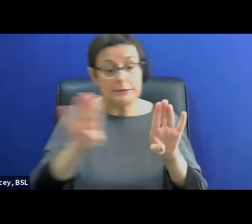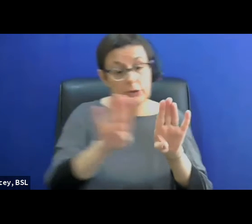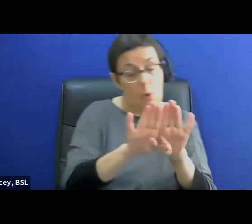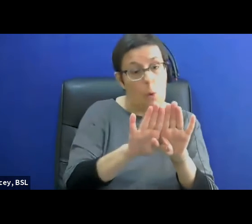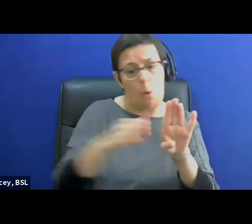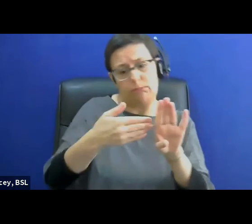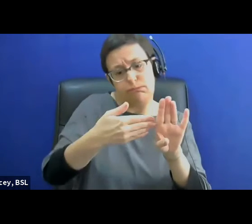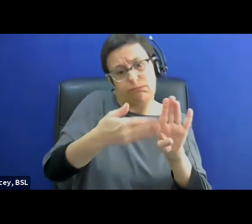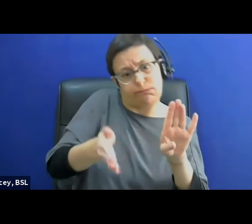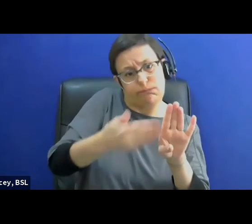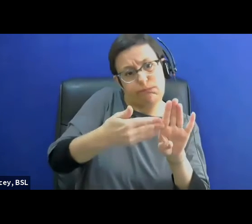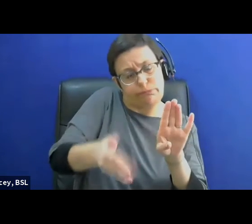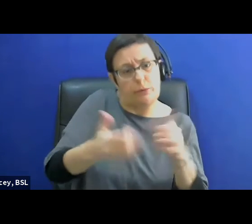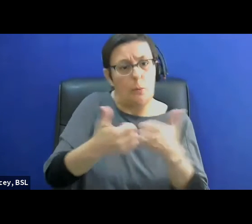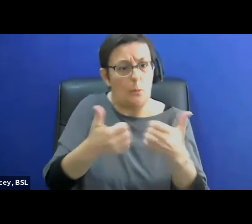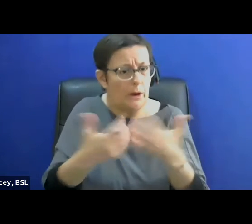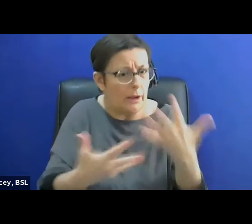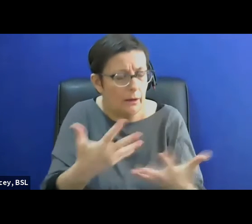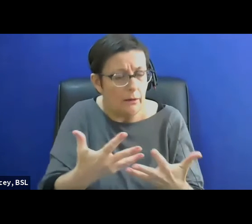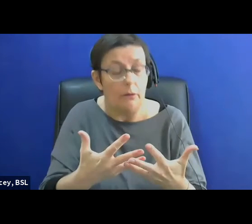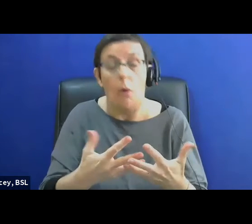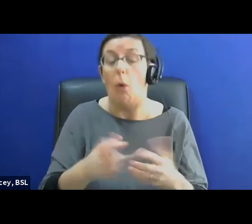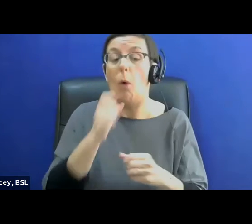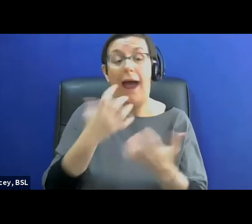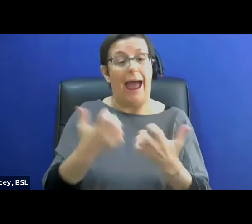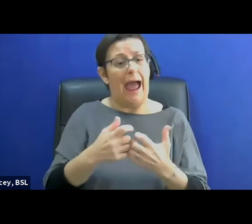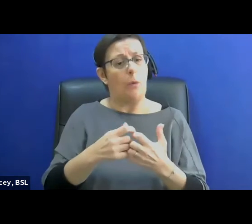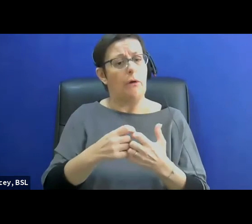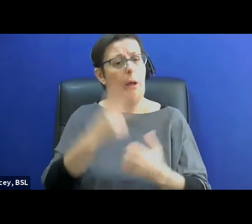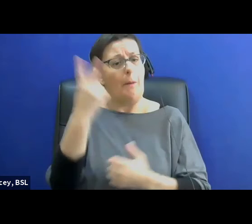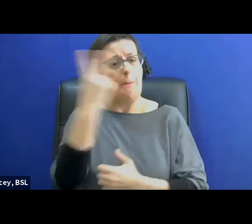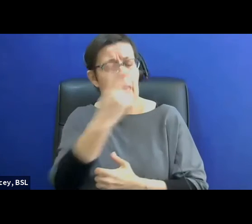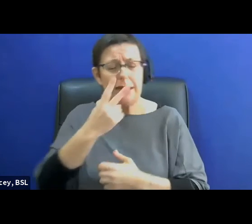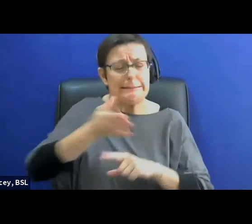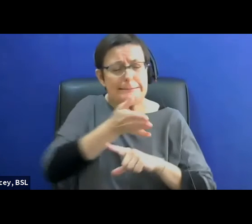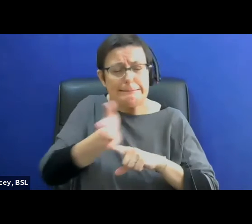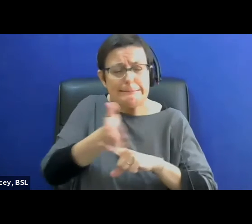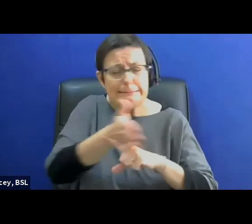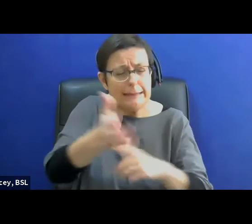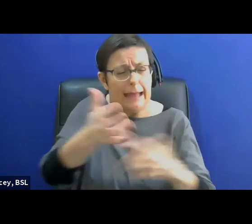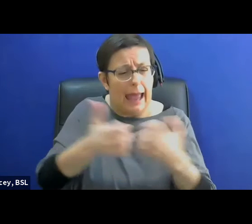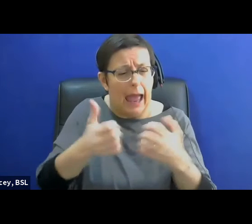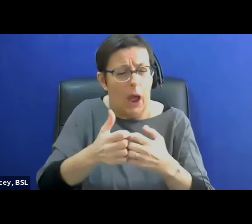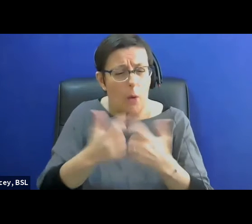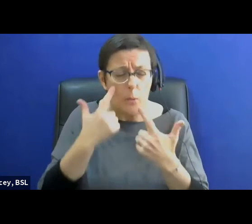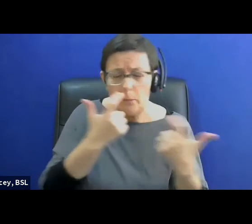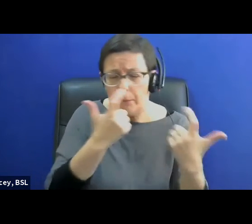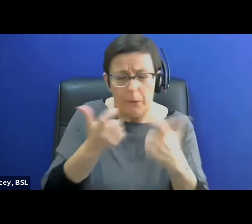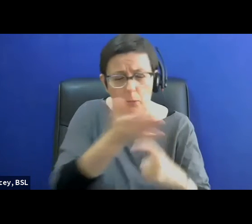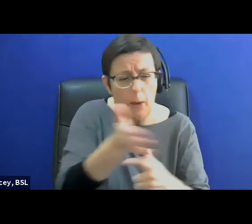with wayfinding with people with sight issues? Again, we often get the conflict between